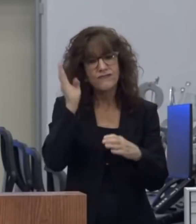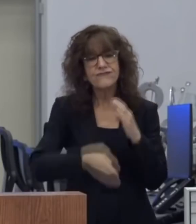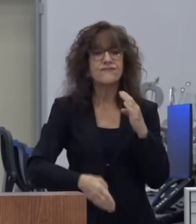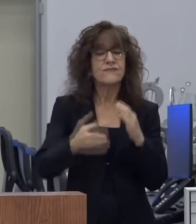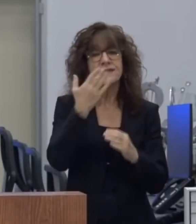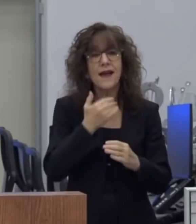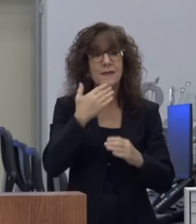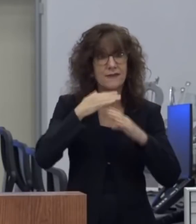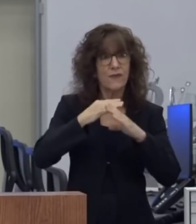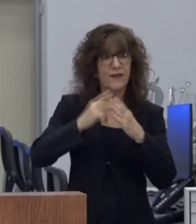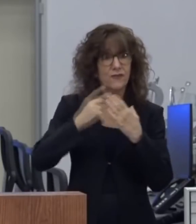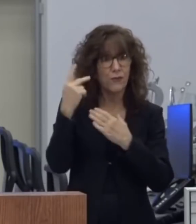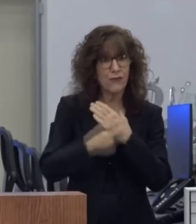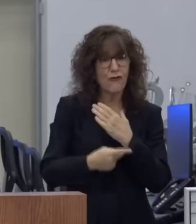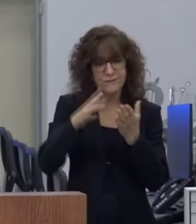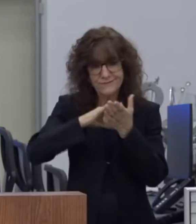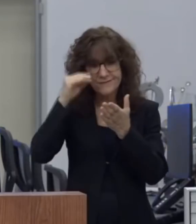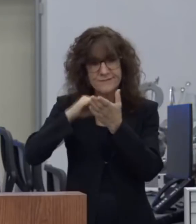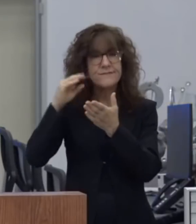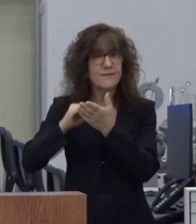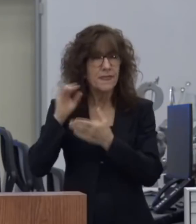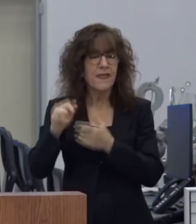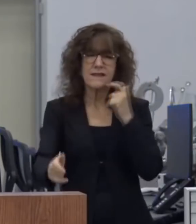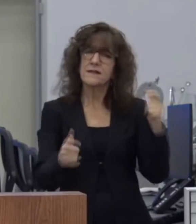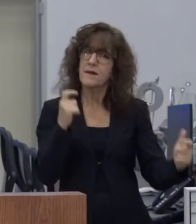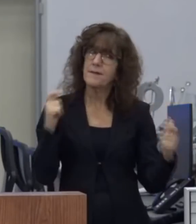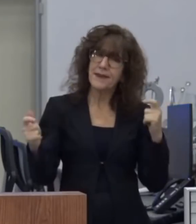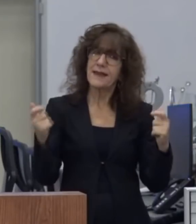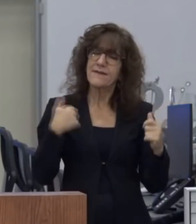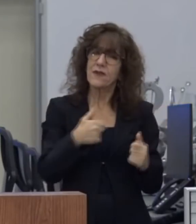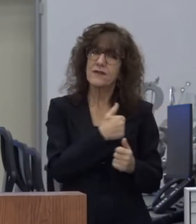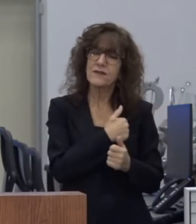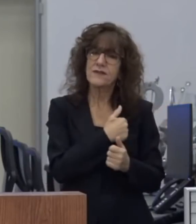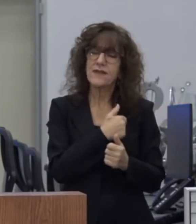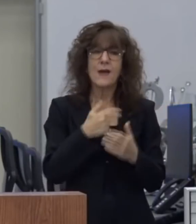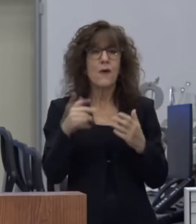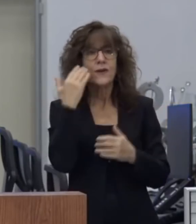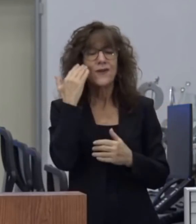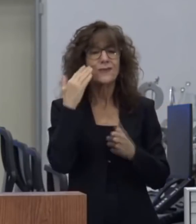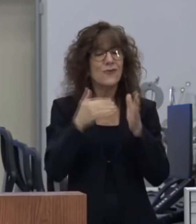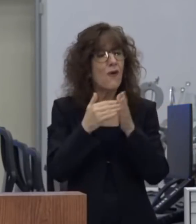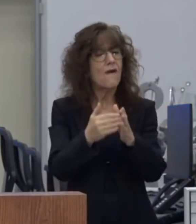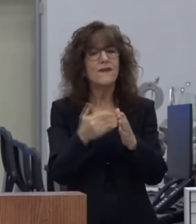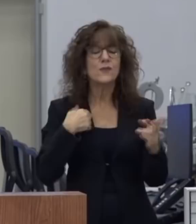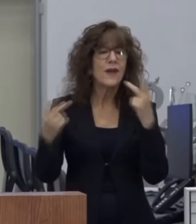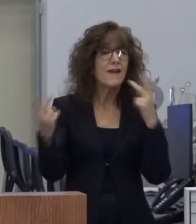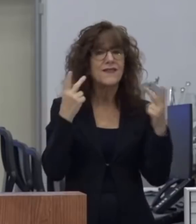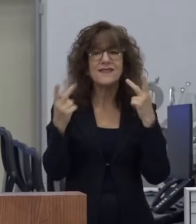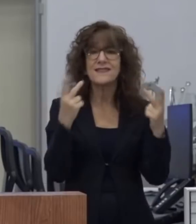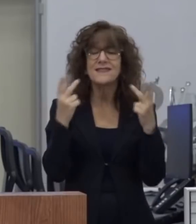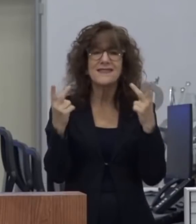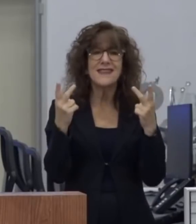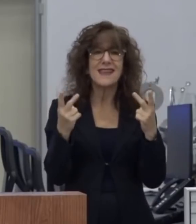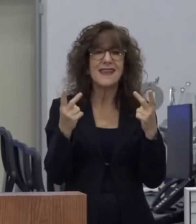prevention programs. And so this is going to be major for us. And what we know is that too often we have seen, of course,